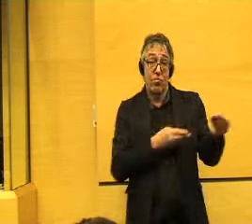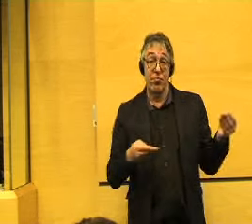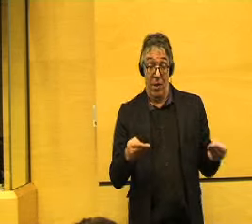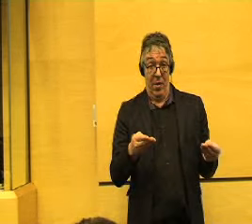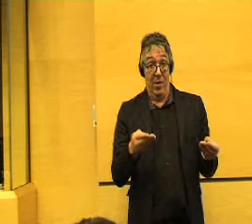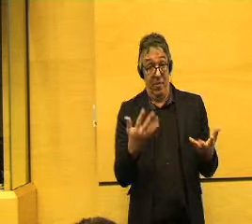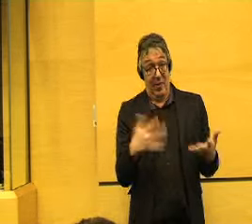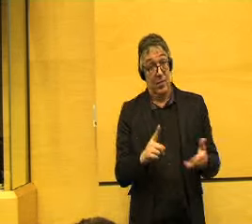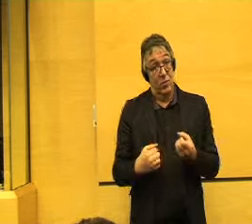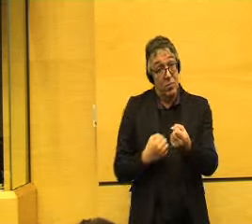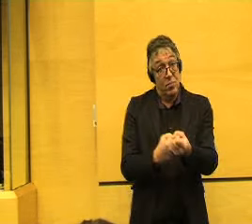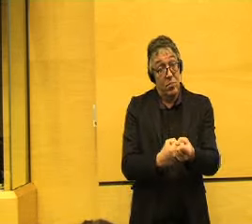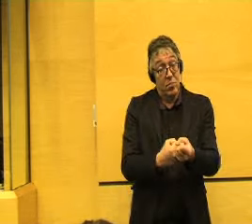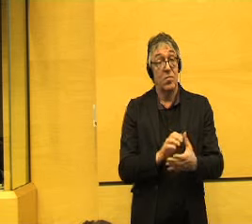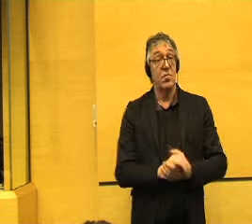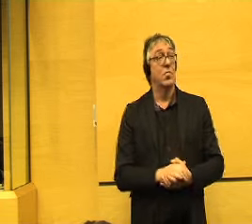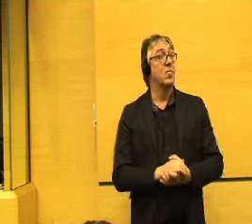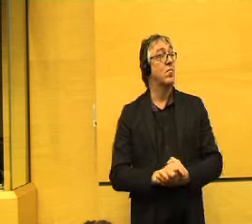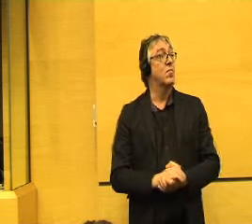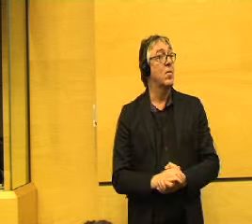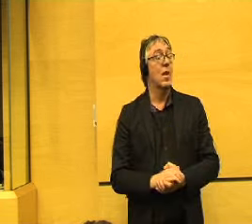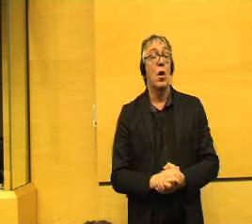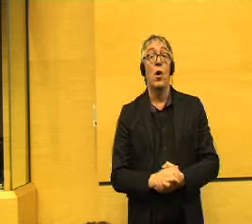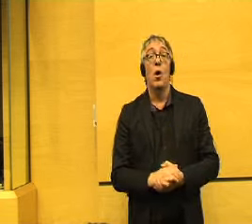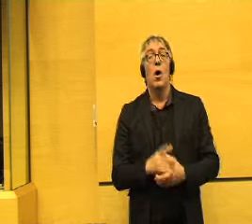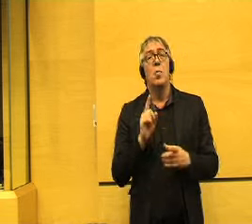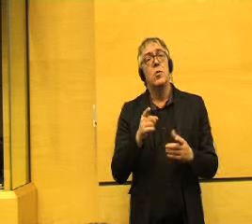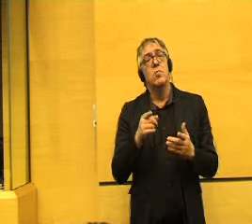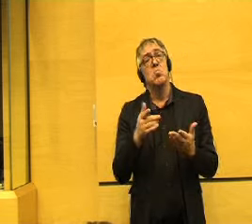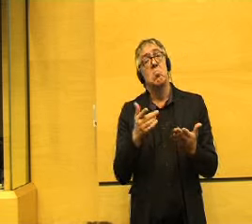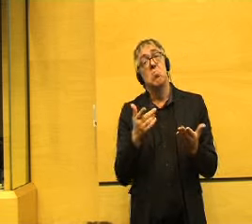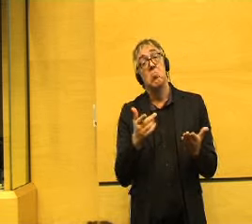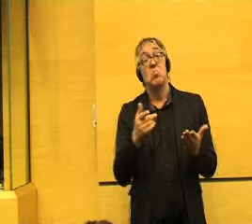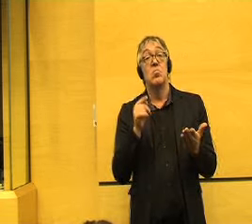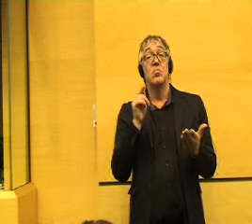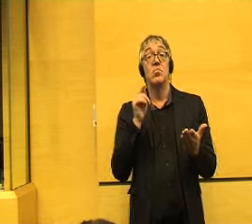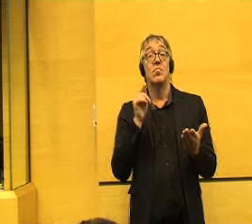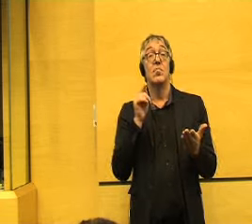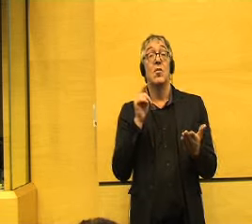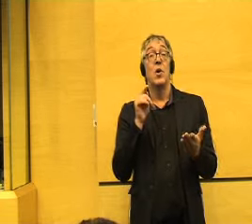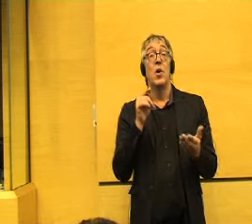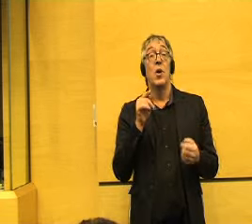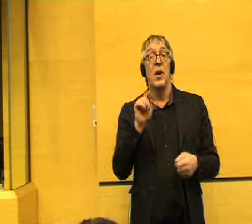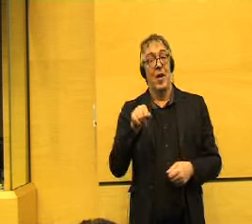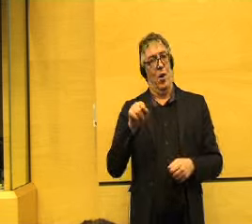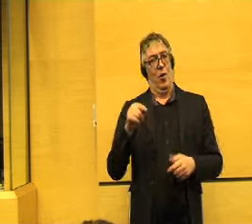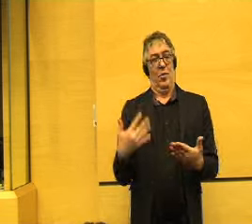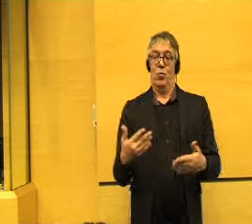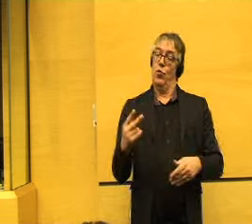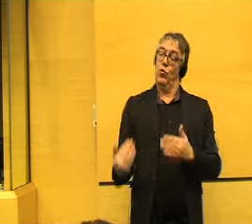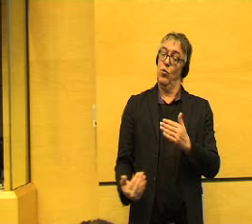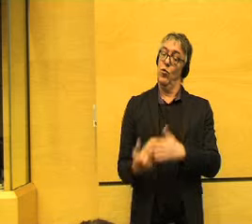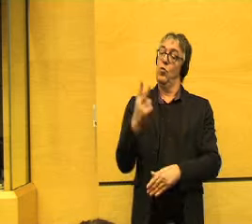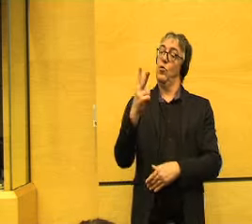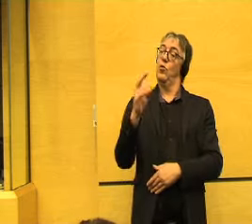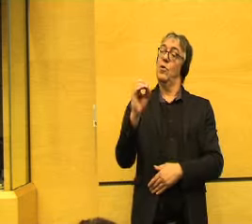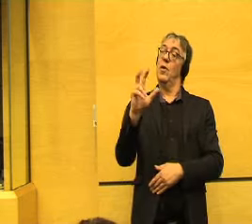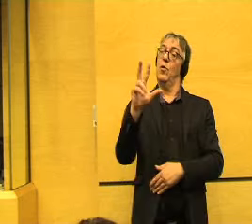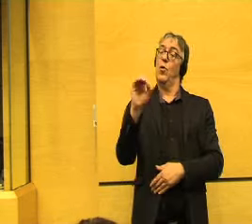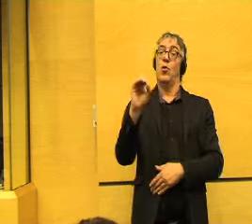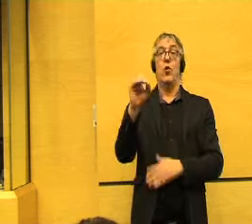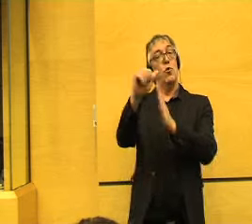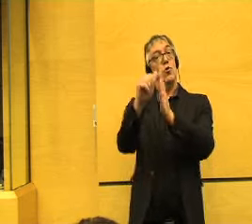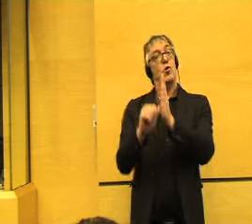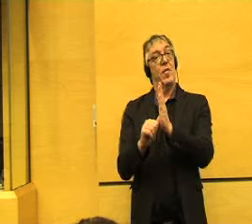of commitment to the inclusion of persons with disabilities in the implementation of the new 2030 Agenda on